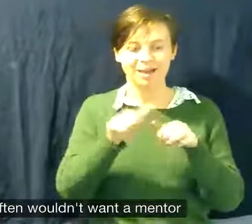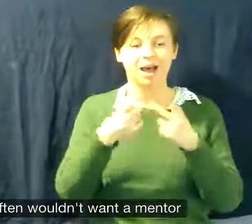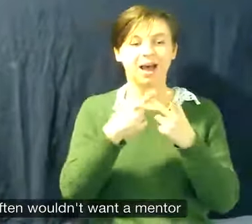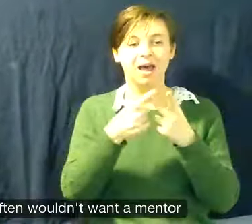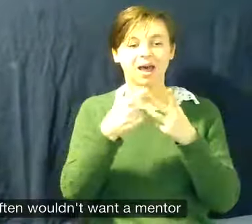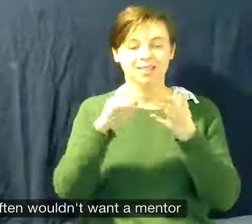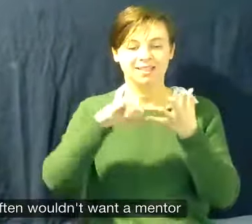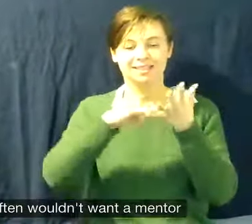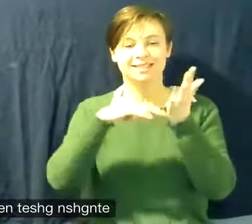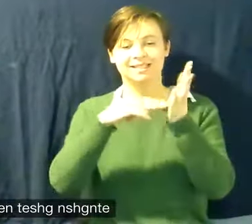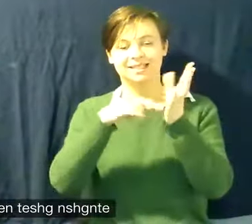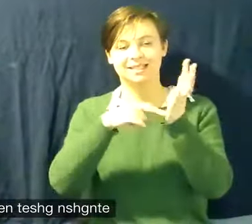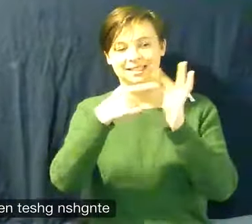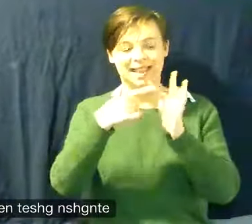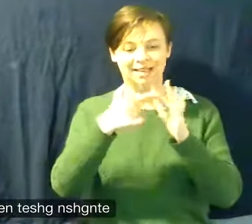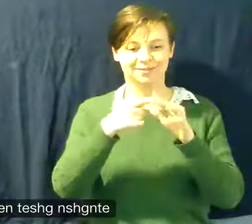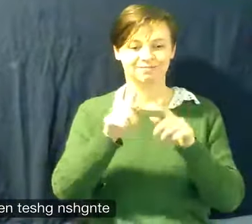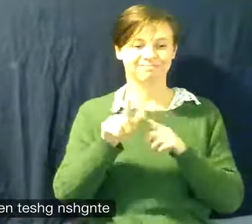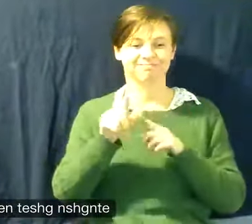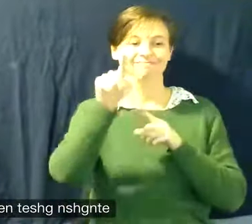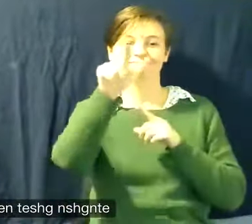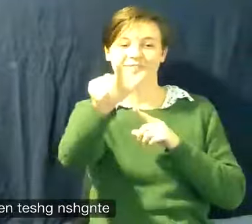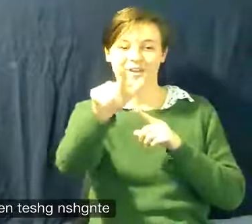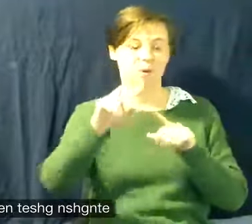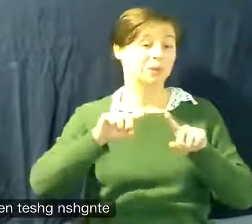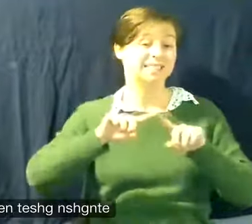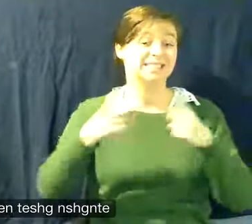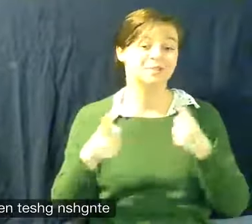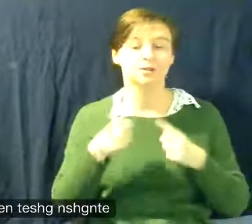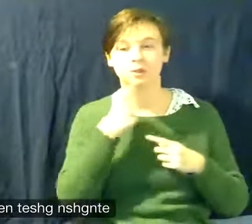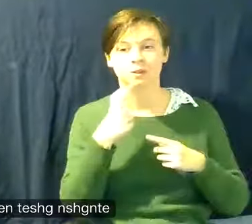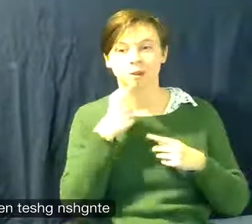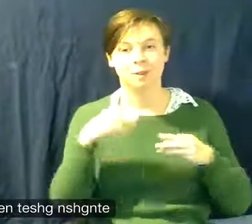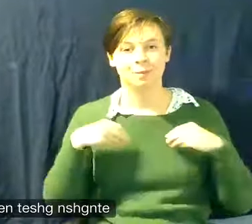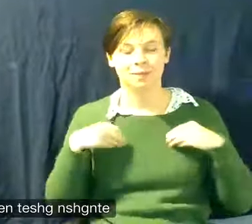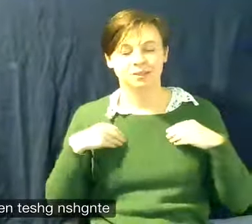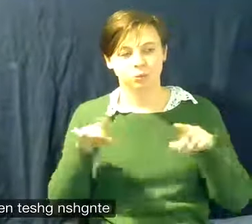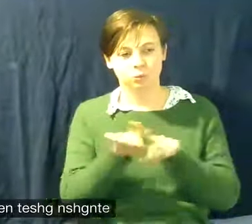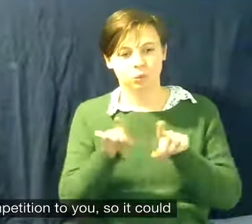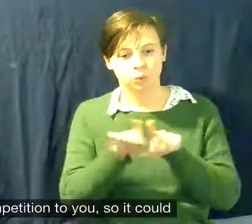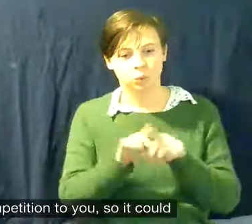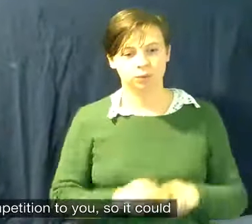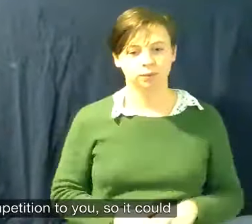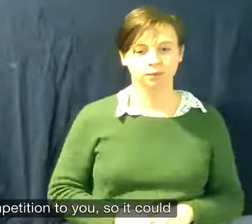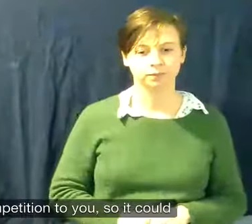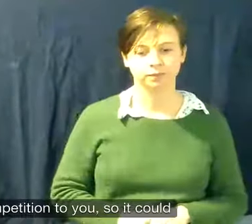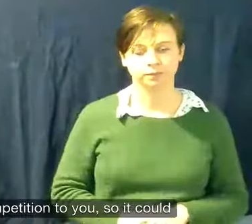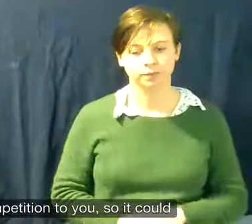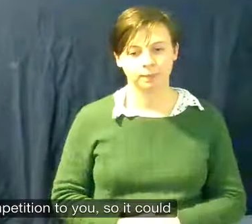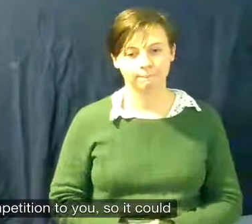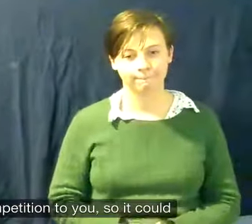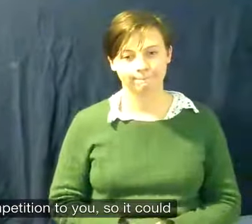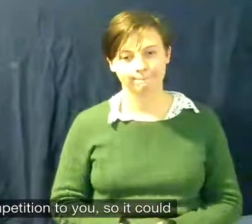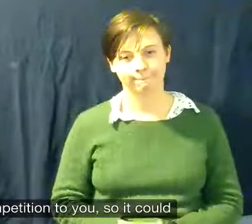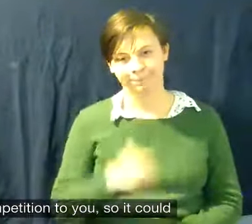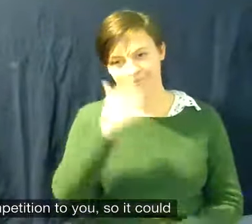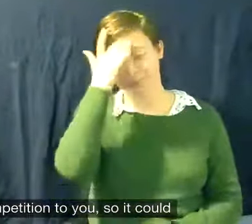direct competition, or a business that's a very different type of business. So there's those things to consider in the matching. So thanks